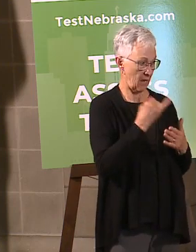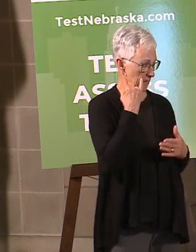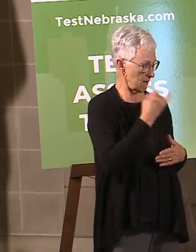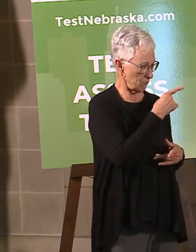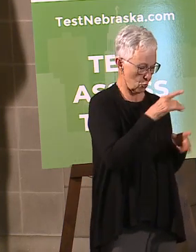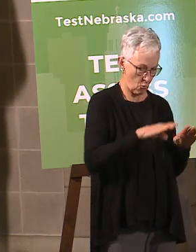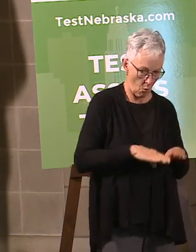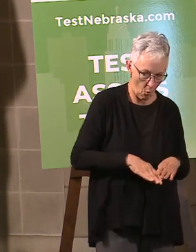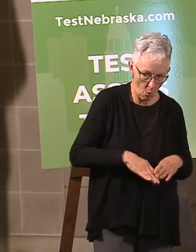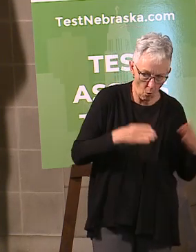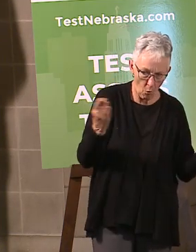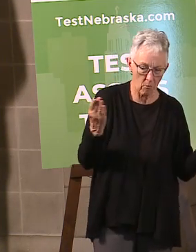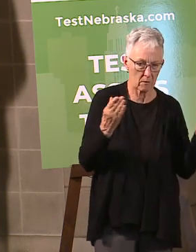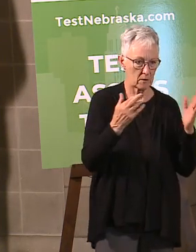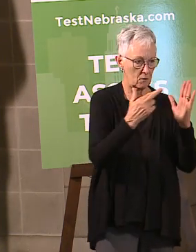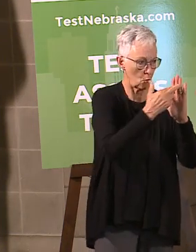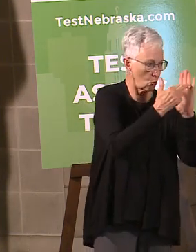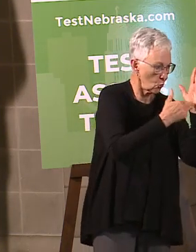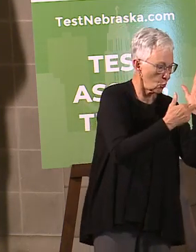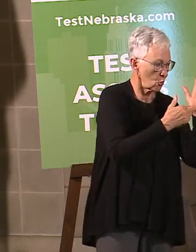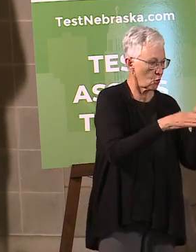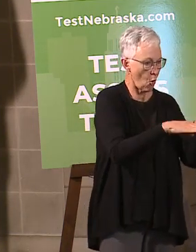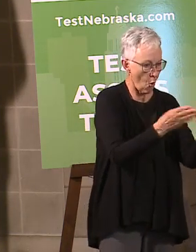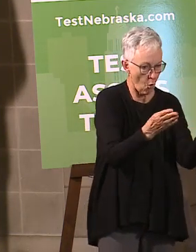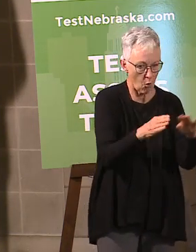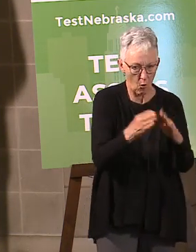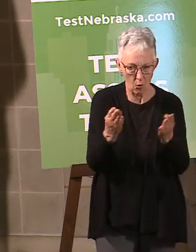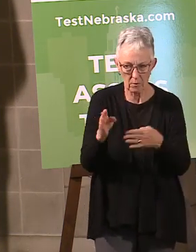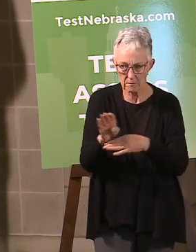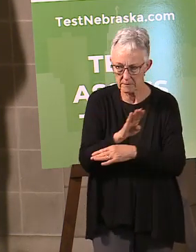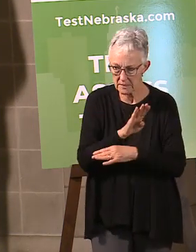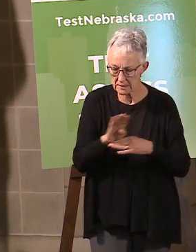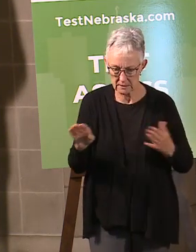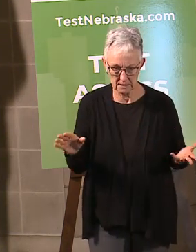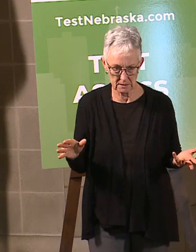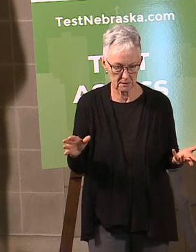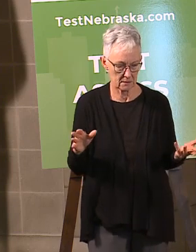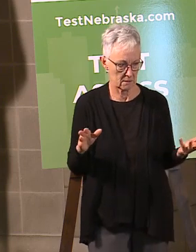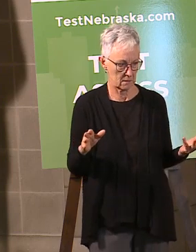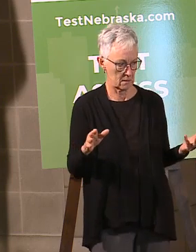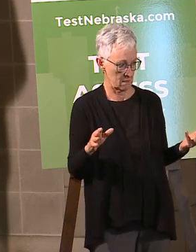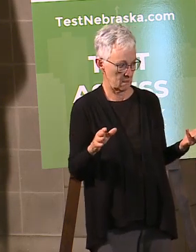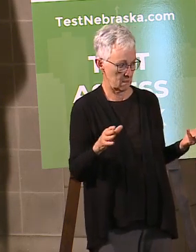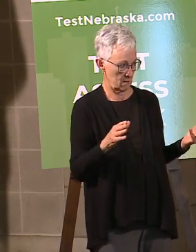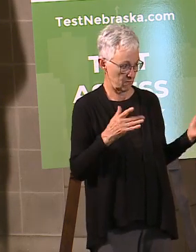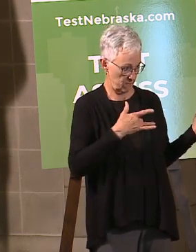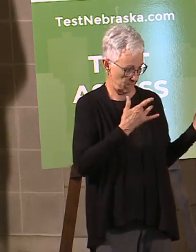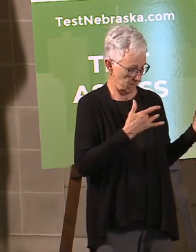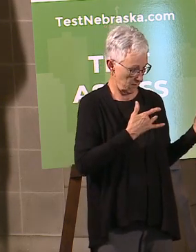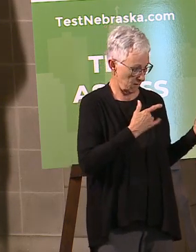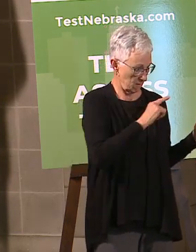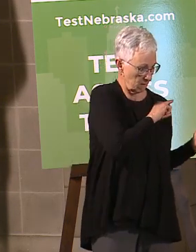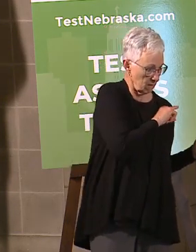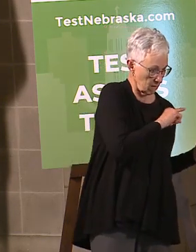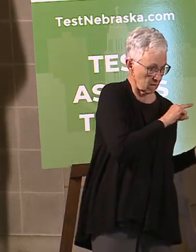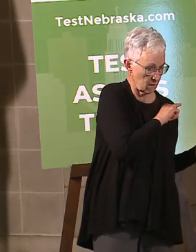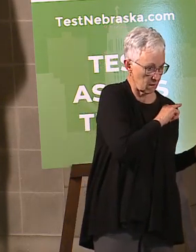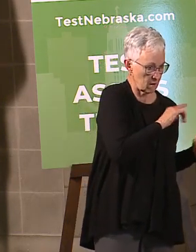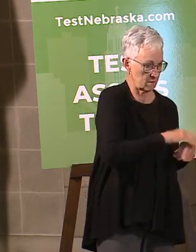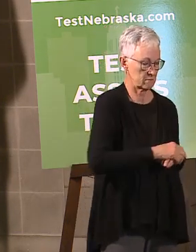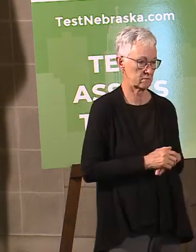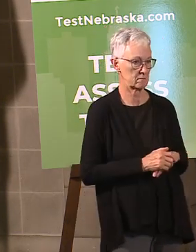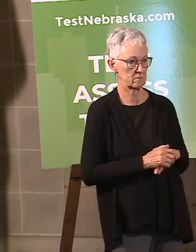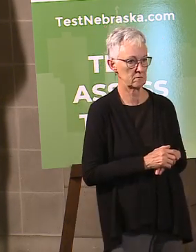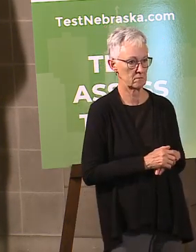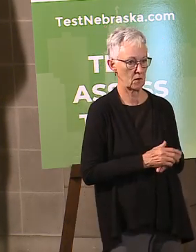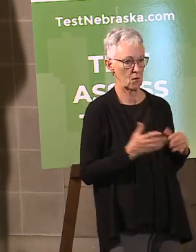So the question was, how much does that weigh on you? And again, think about our traffic deaths. We know that we have traffic deaths in the state every year. Yet we still allow people